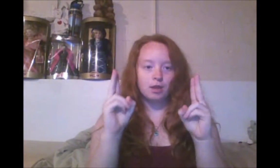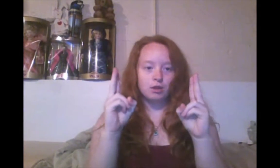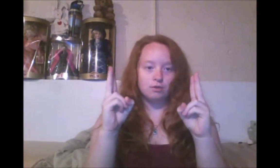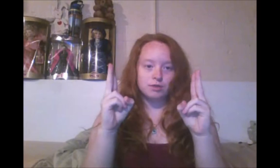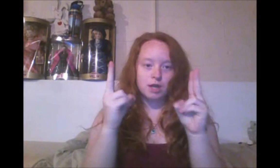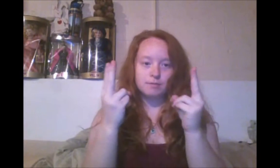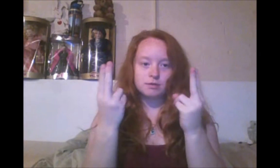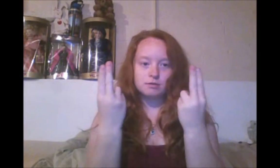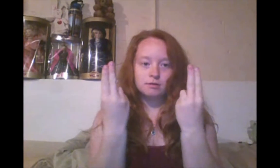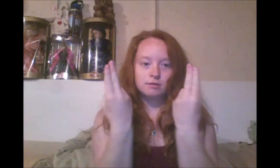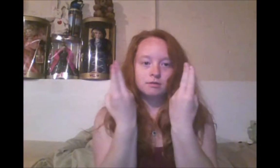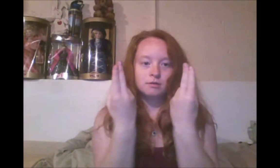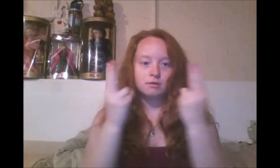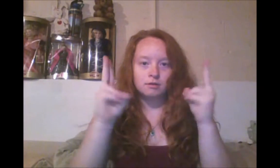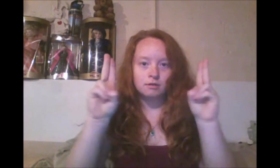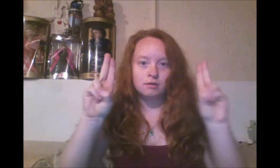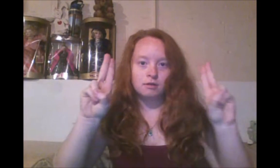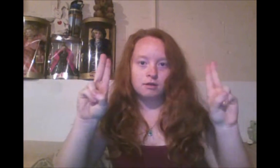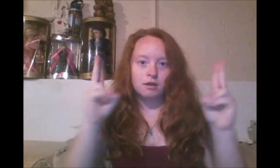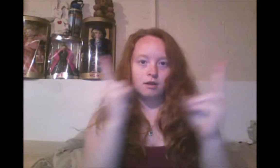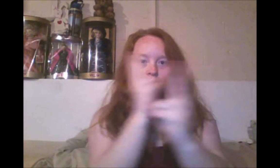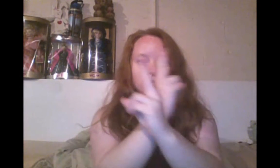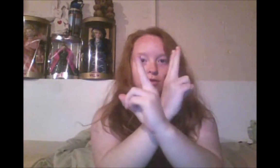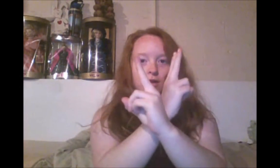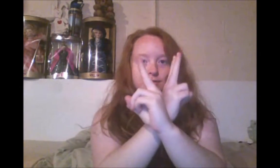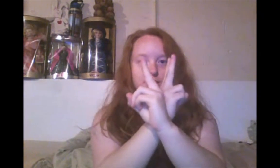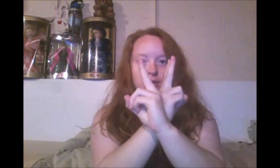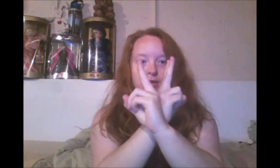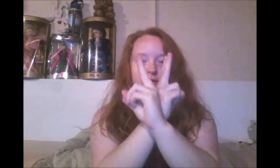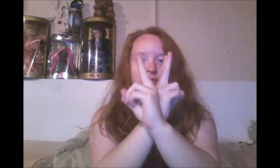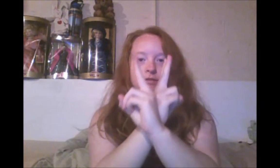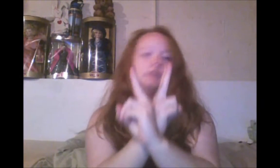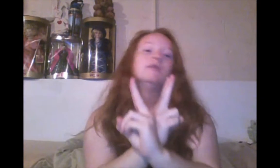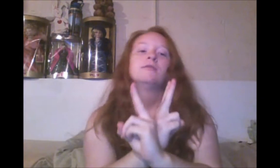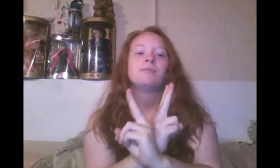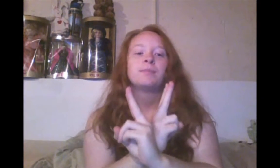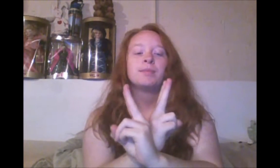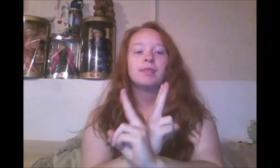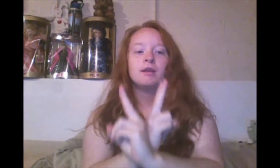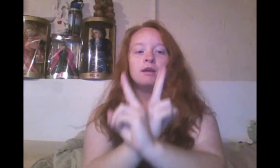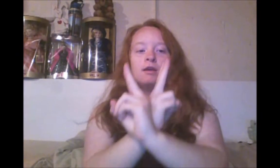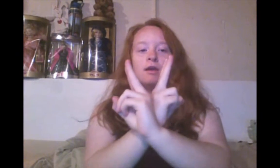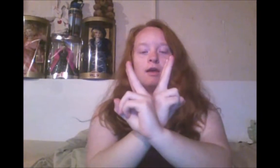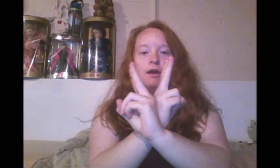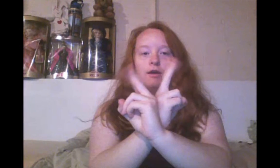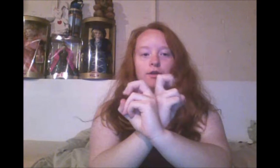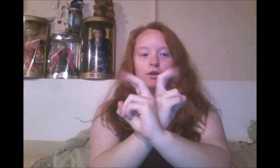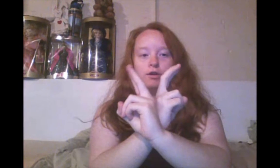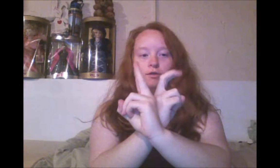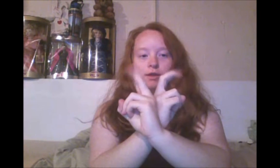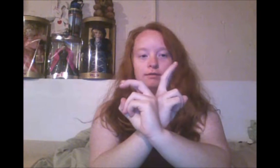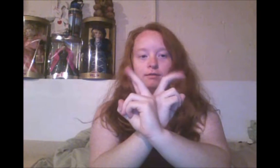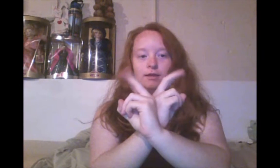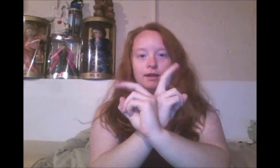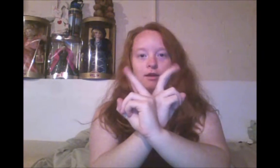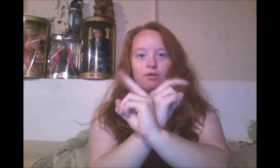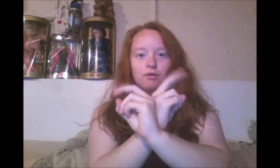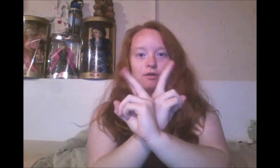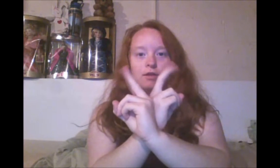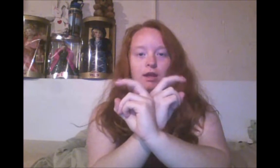U shapes, and you're crossing them like this, and then you're going to do this, like the